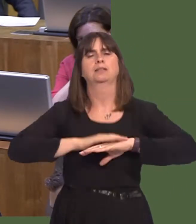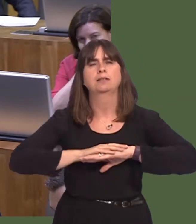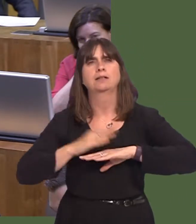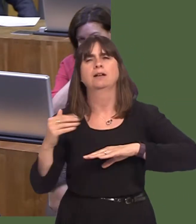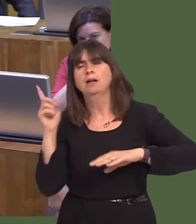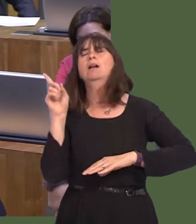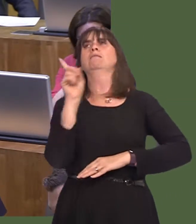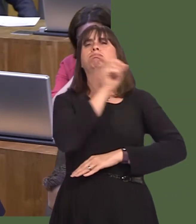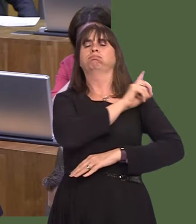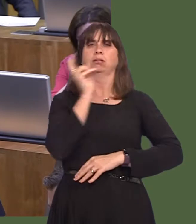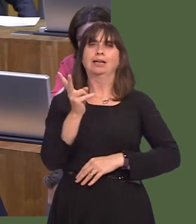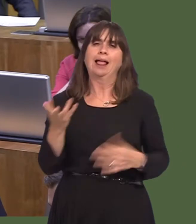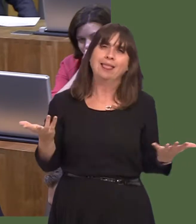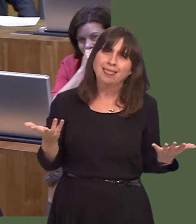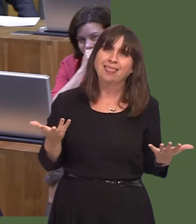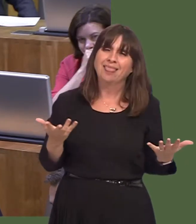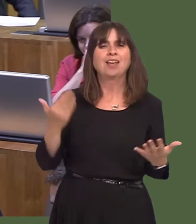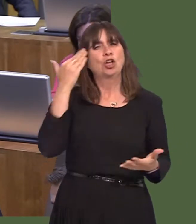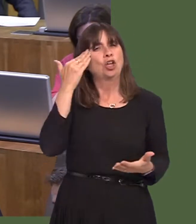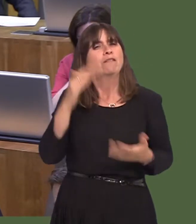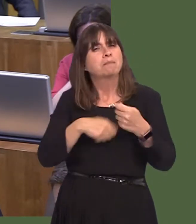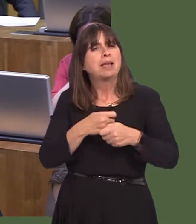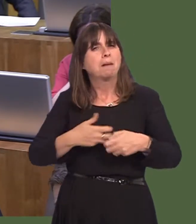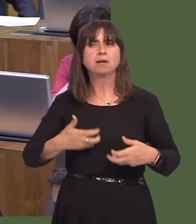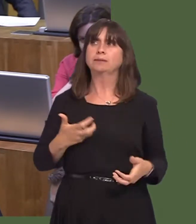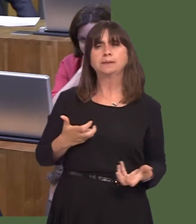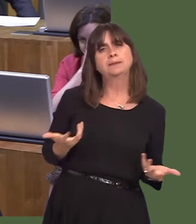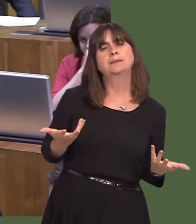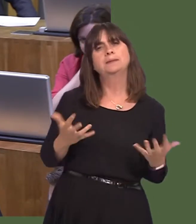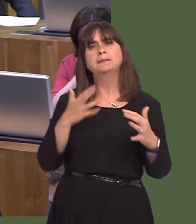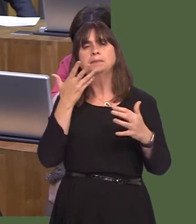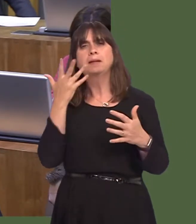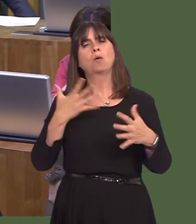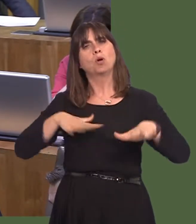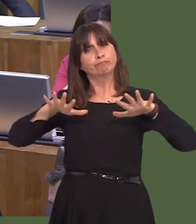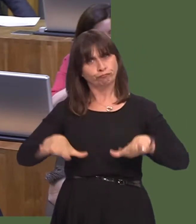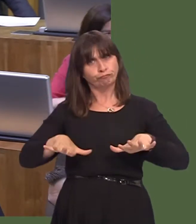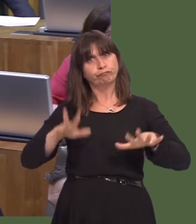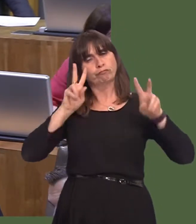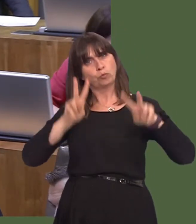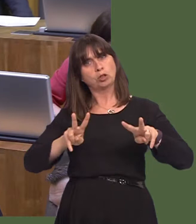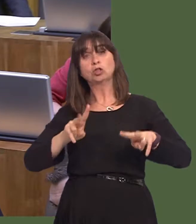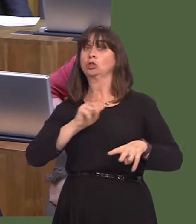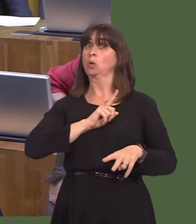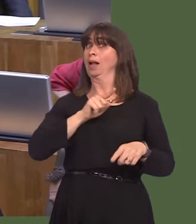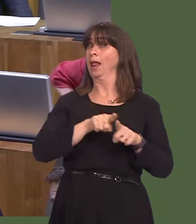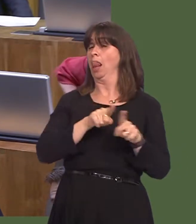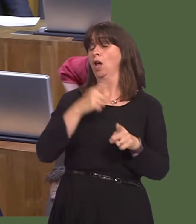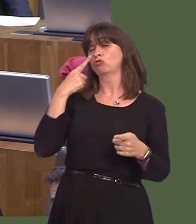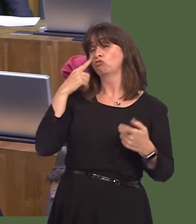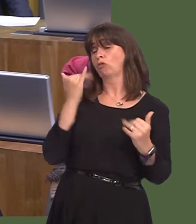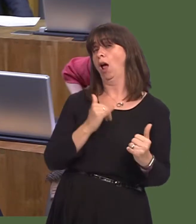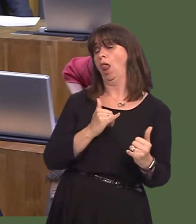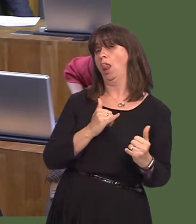to buy alcohol throughout the game in order to enjoy the game, and I think this is an important pilot, if I can call it that, that's